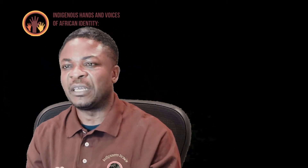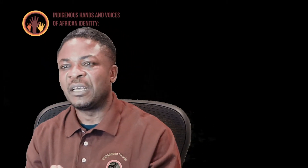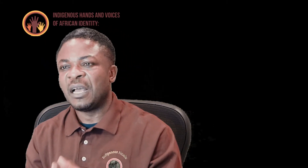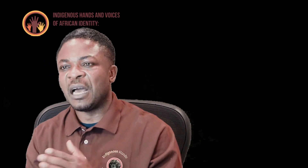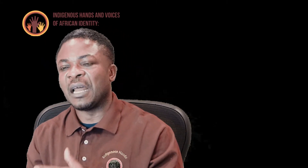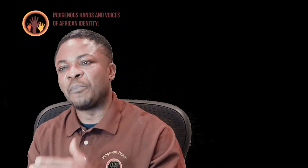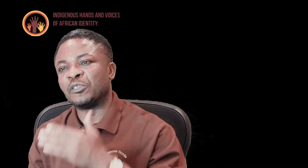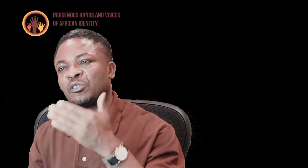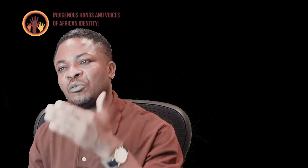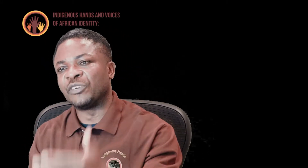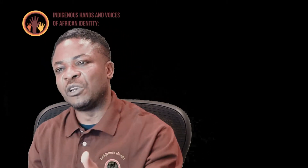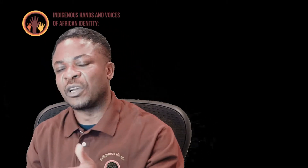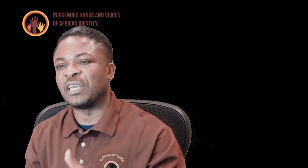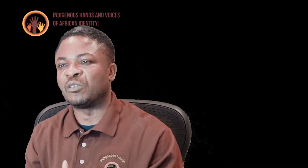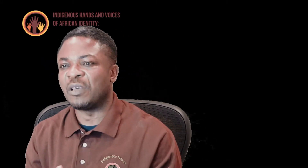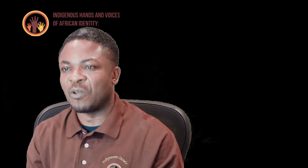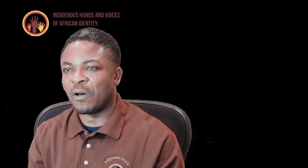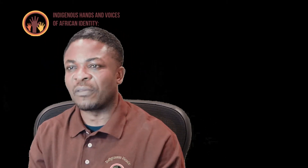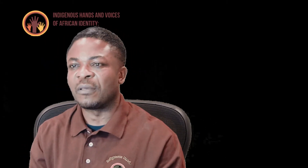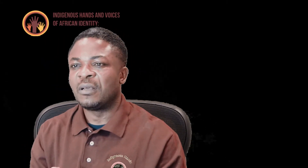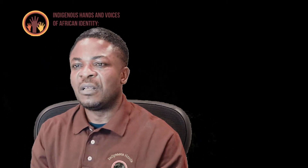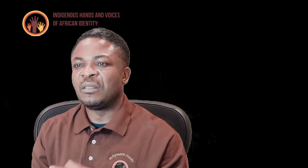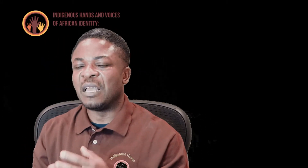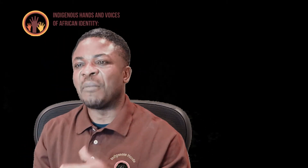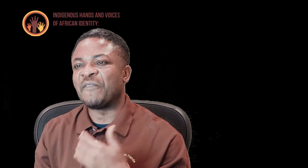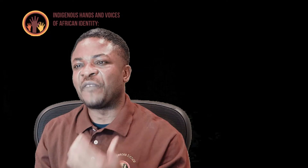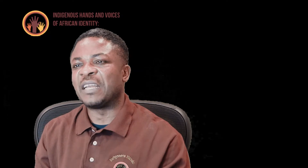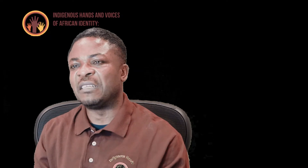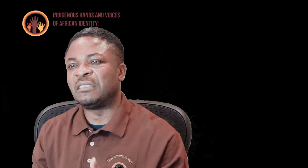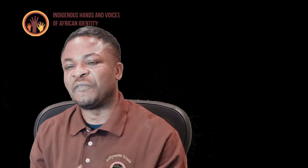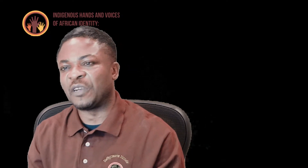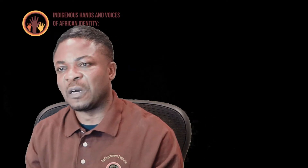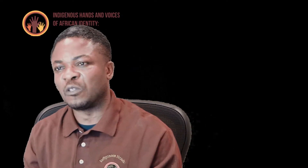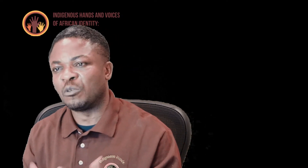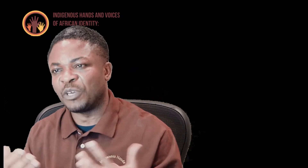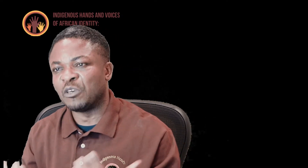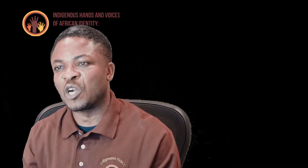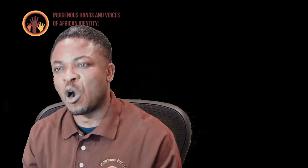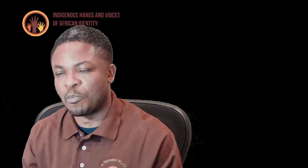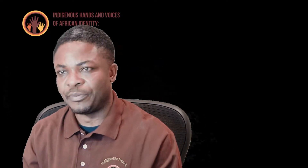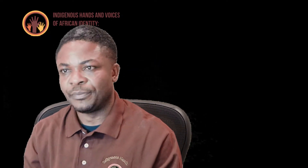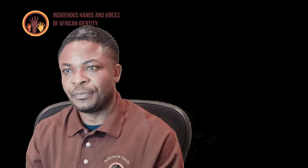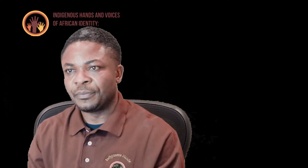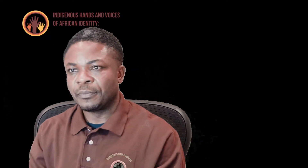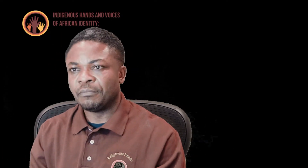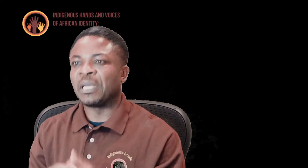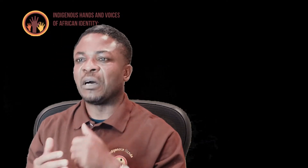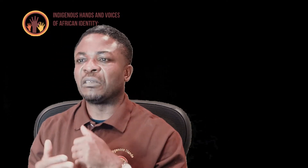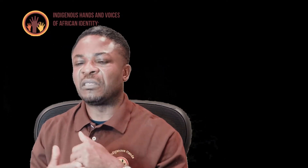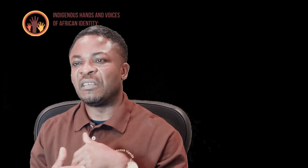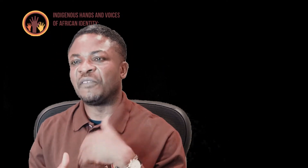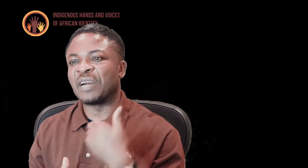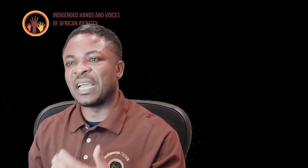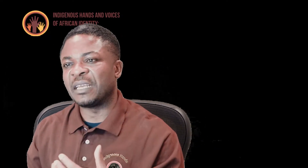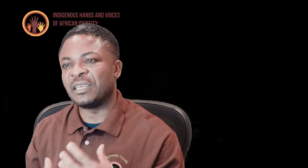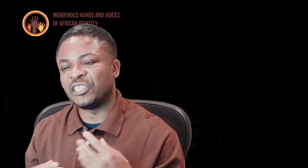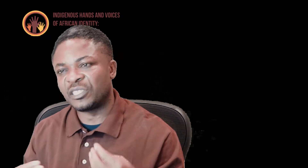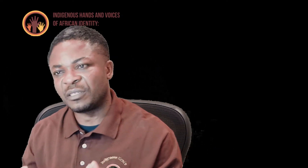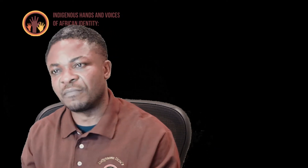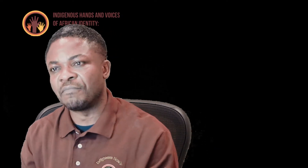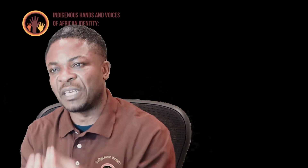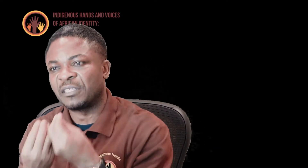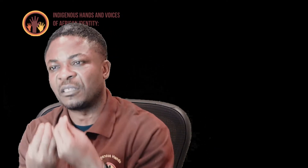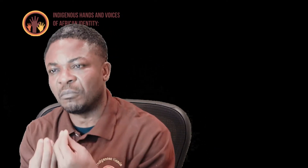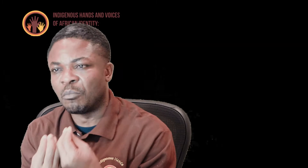vocabulary and happens to relocate to the North, they might find it difficult to begin to cope because the variety